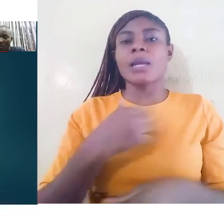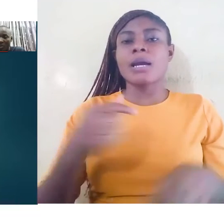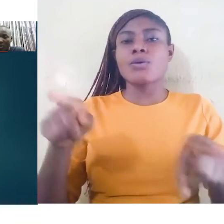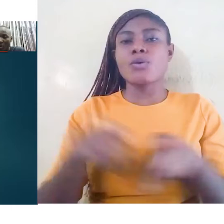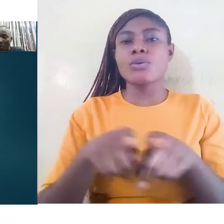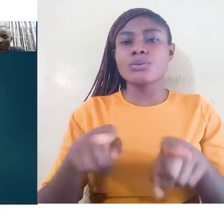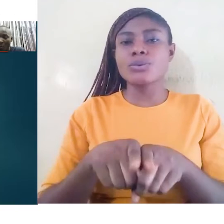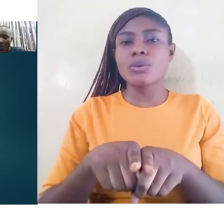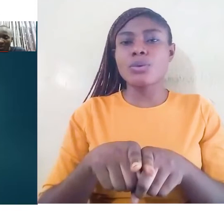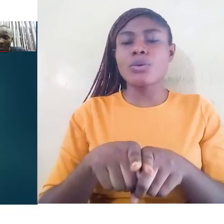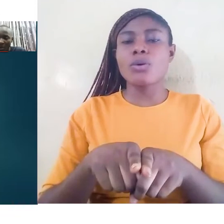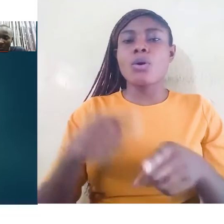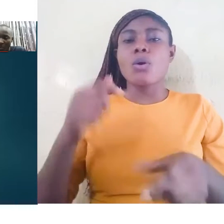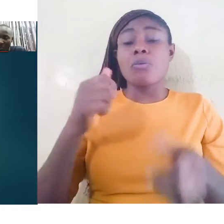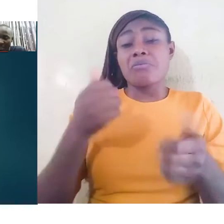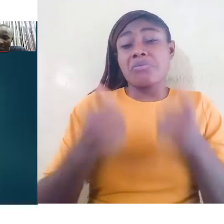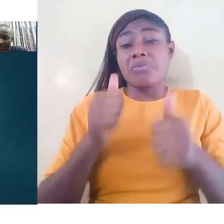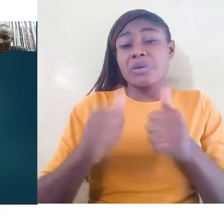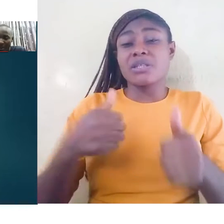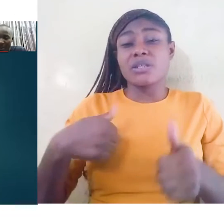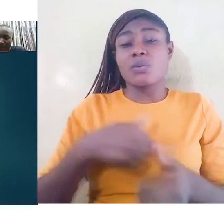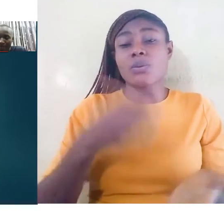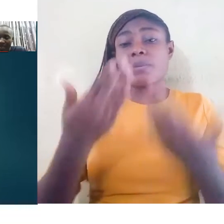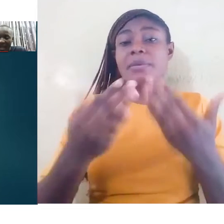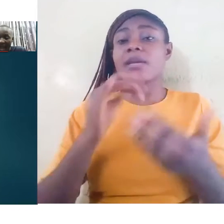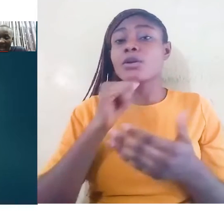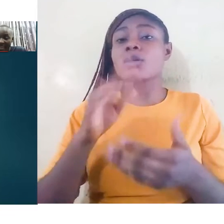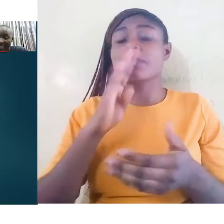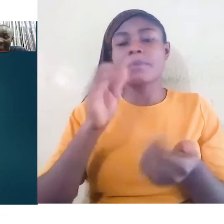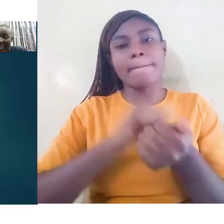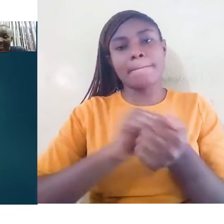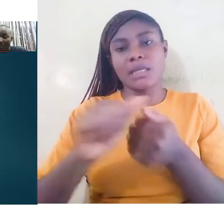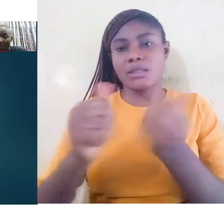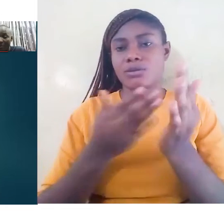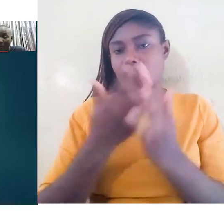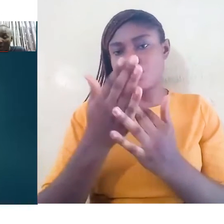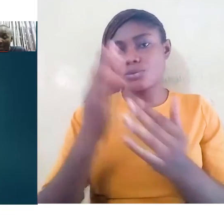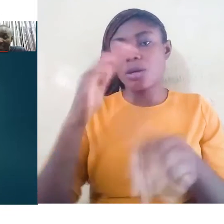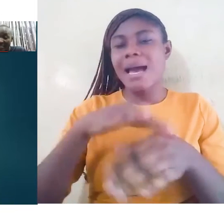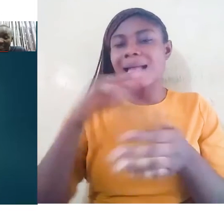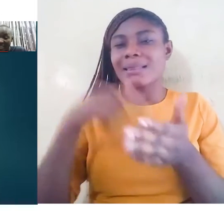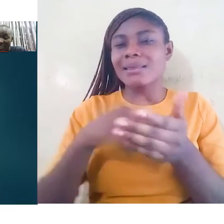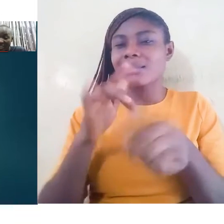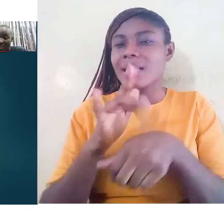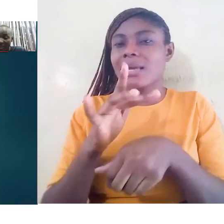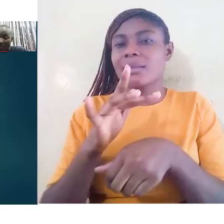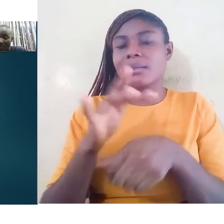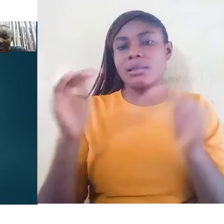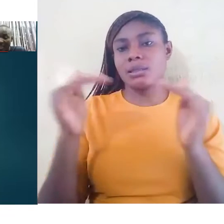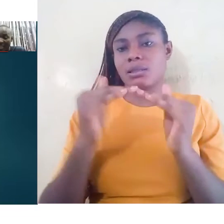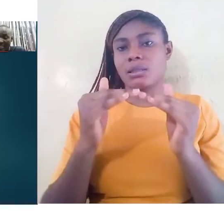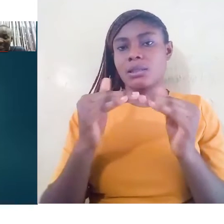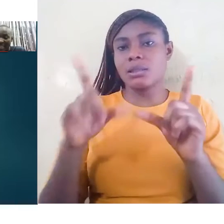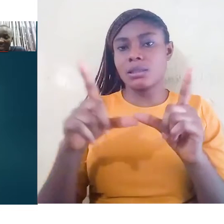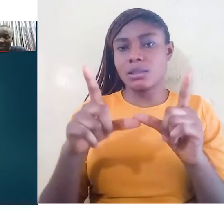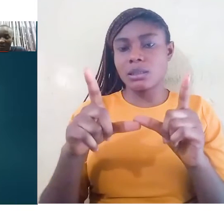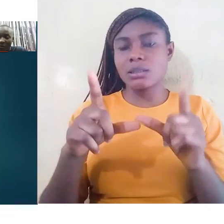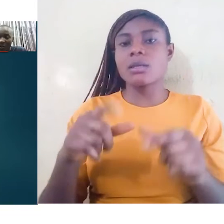which we may not be passing through at this early period or at this stage, being